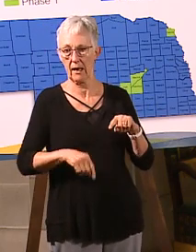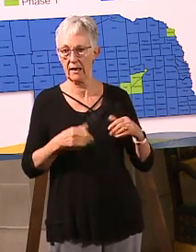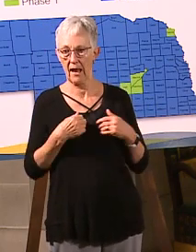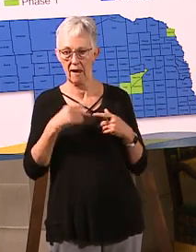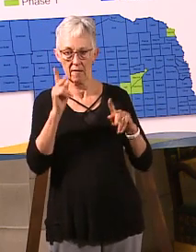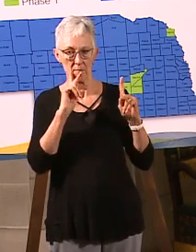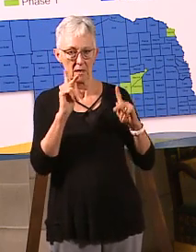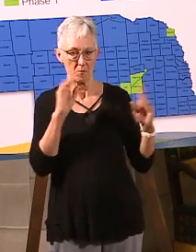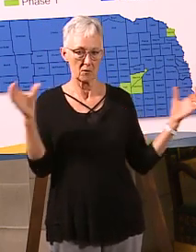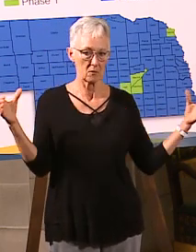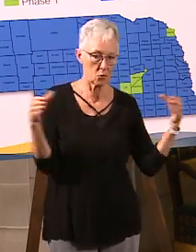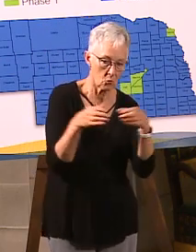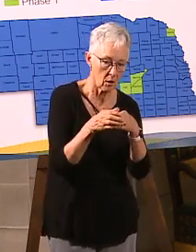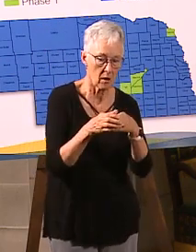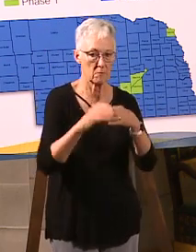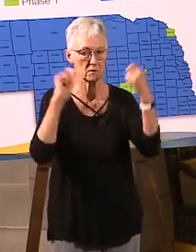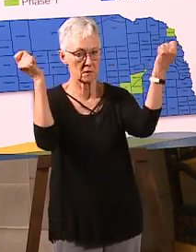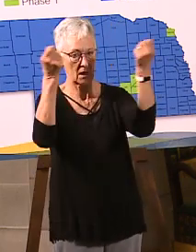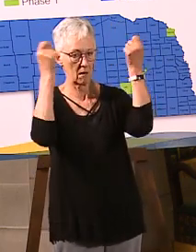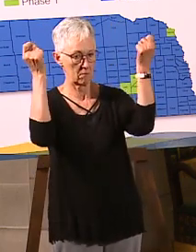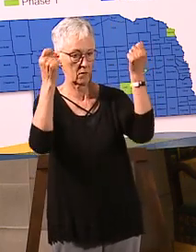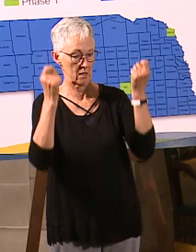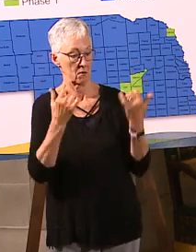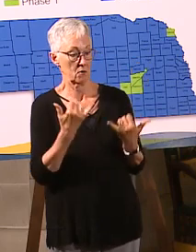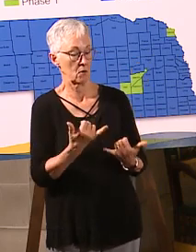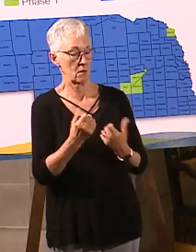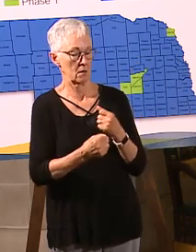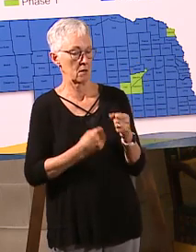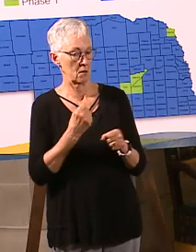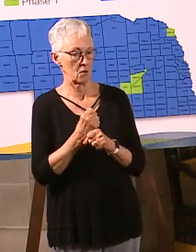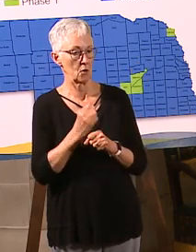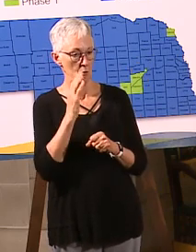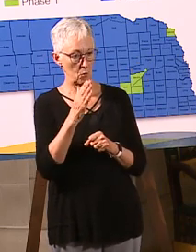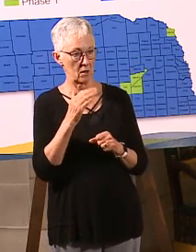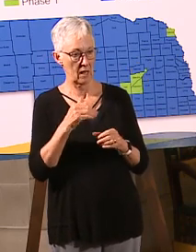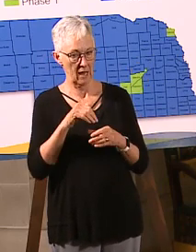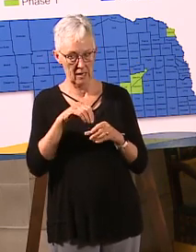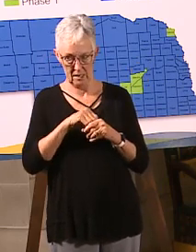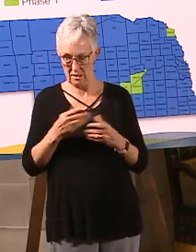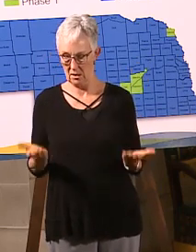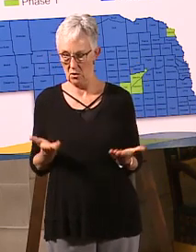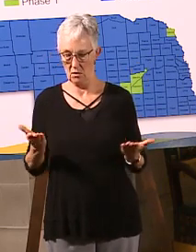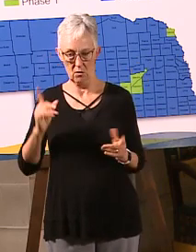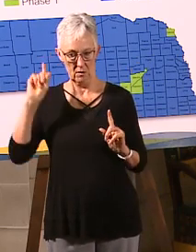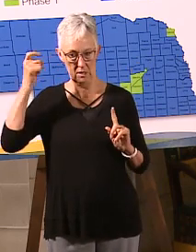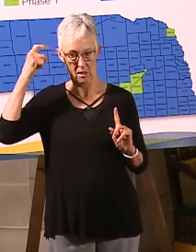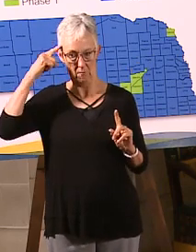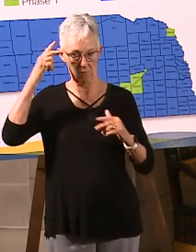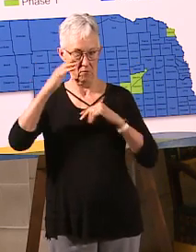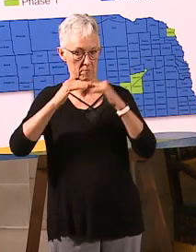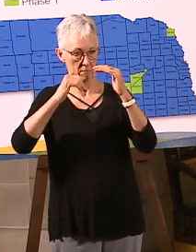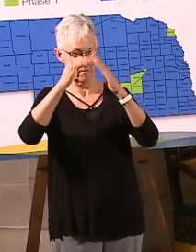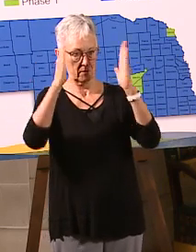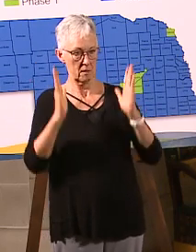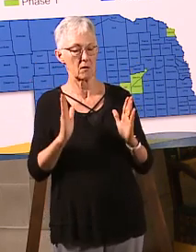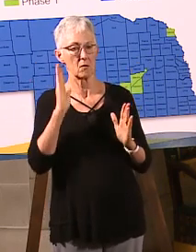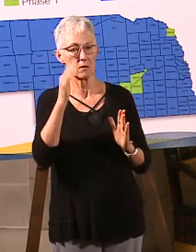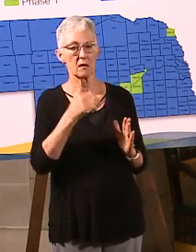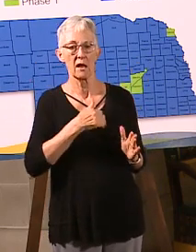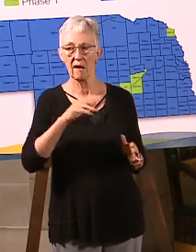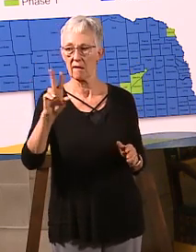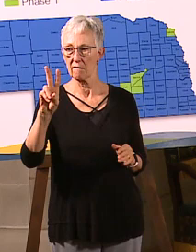what we will be doing here at the state of Nebraska is having a virtual Memorial Day celebration, a virtual ceremony starting at 8